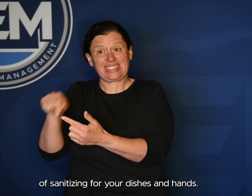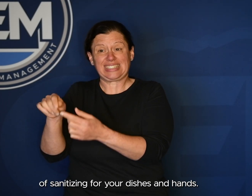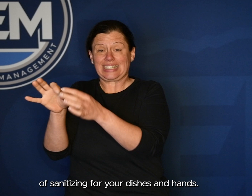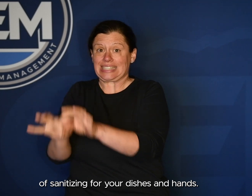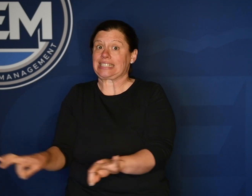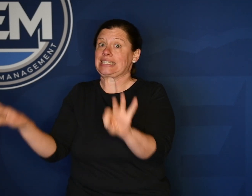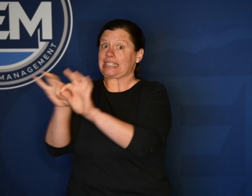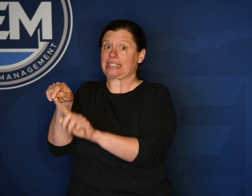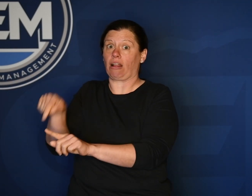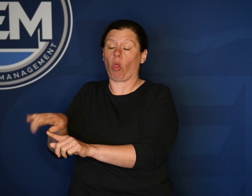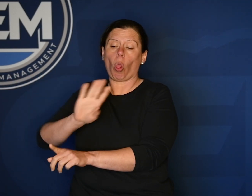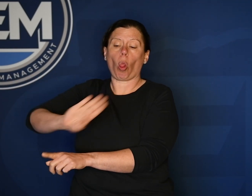hands.